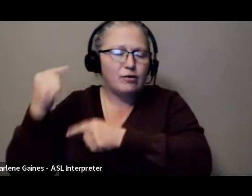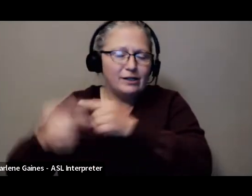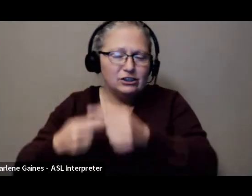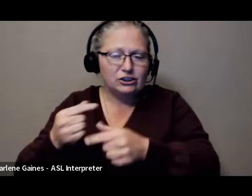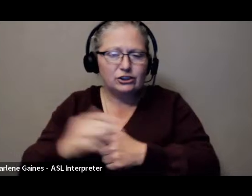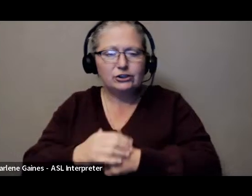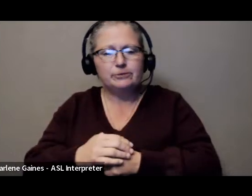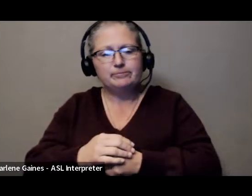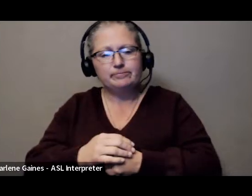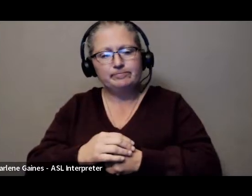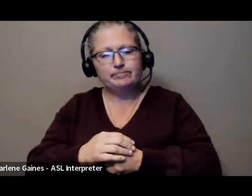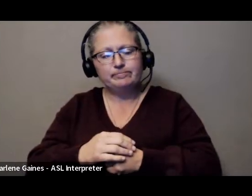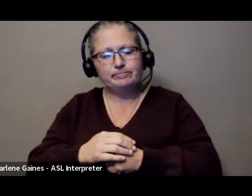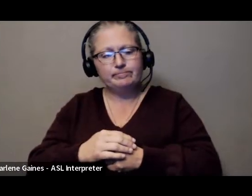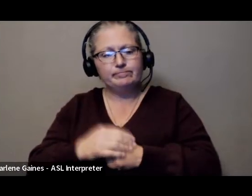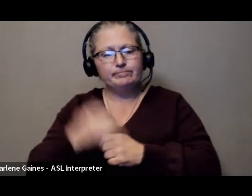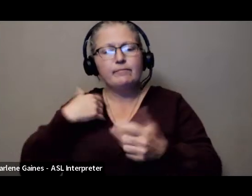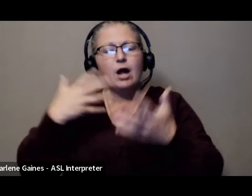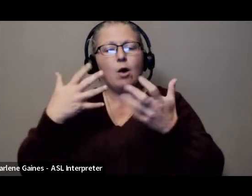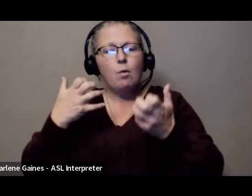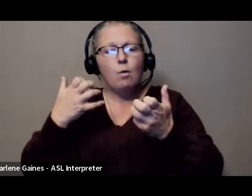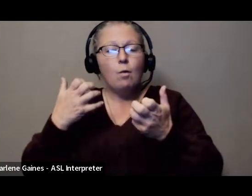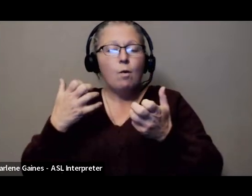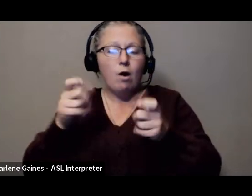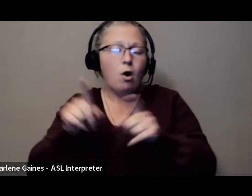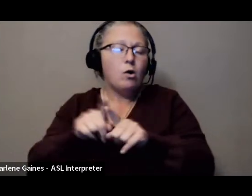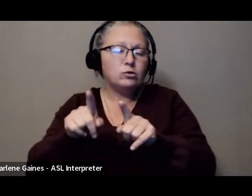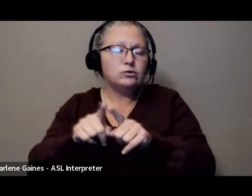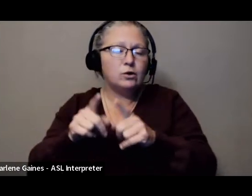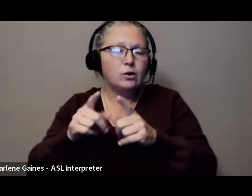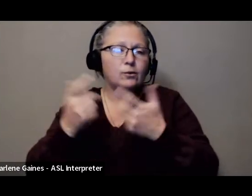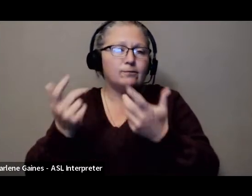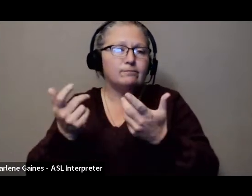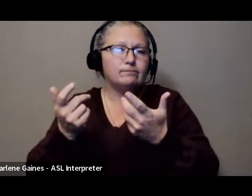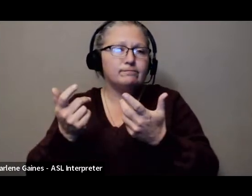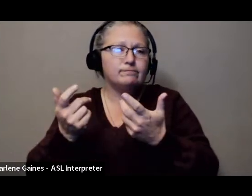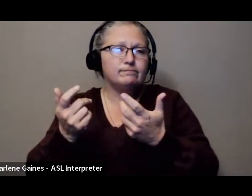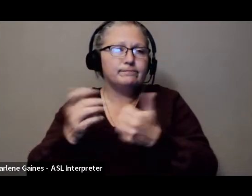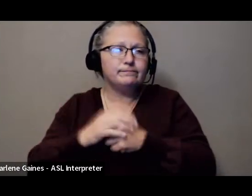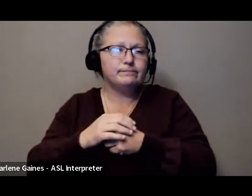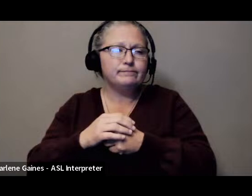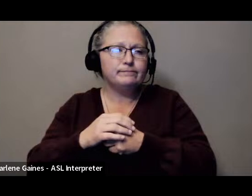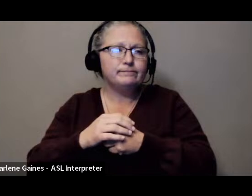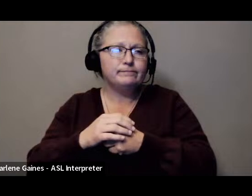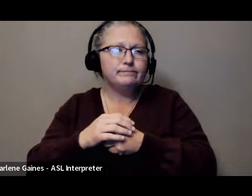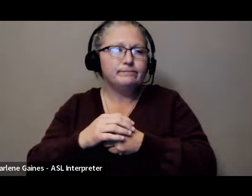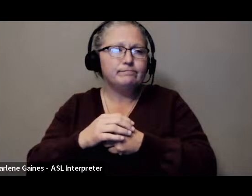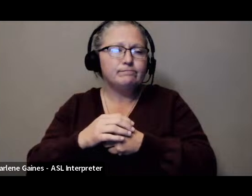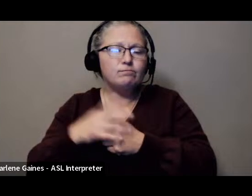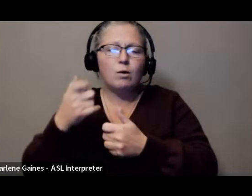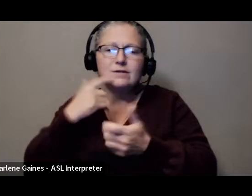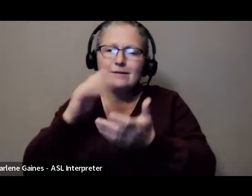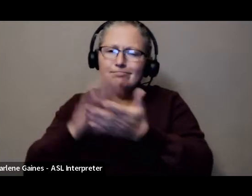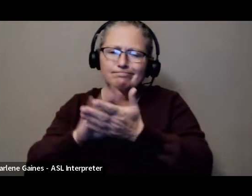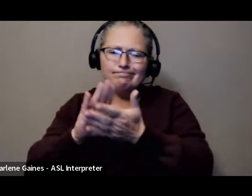I wanted to also give give some praise for